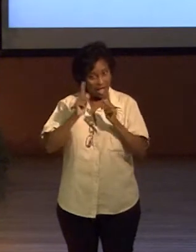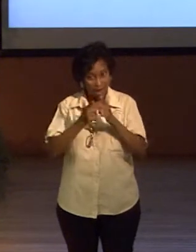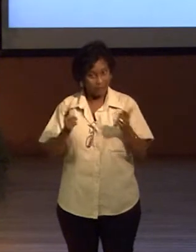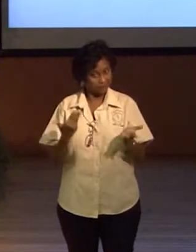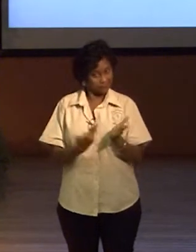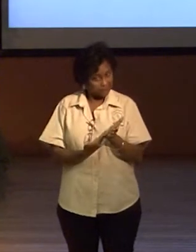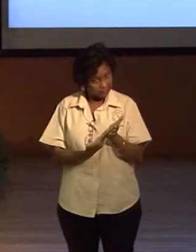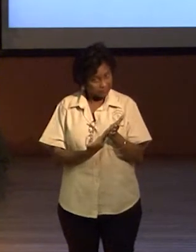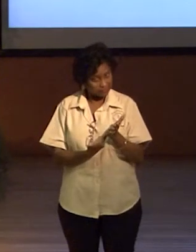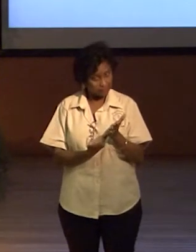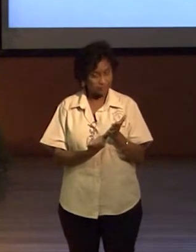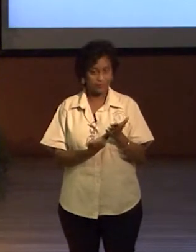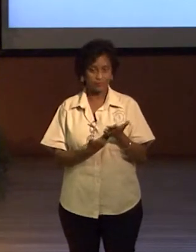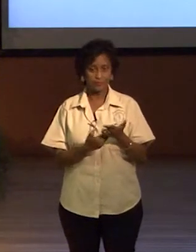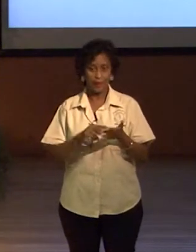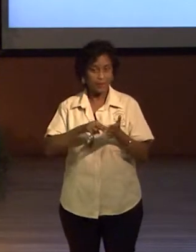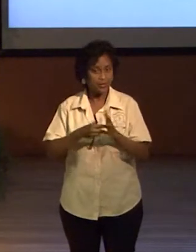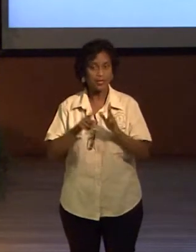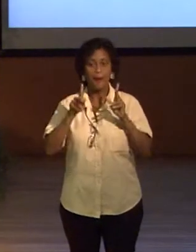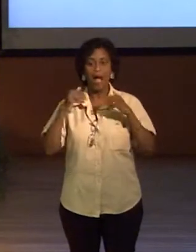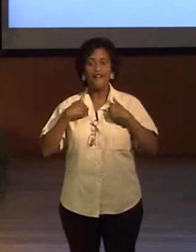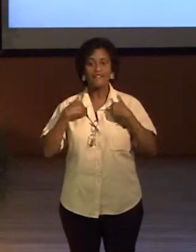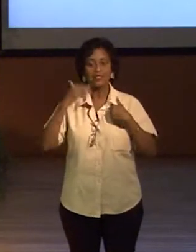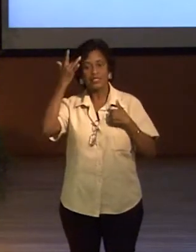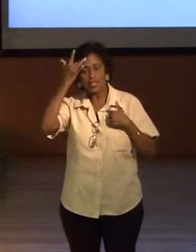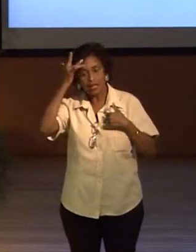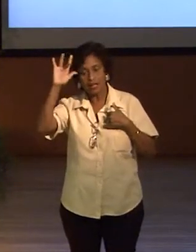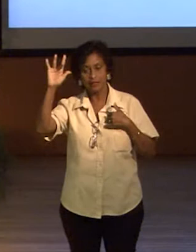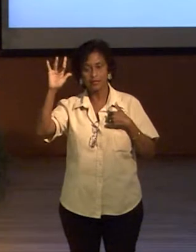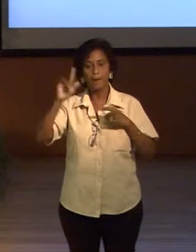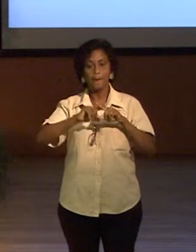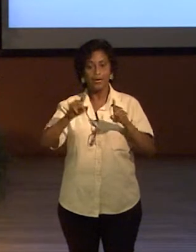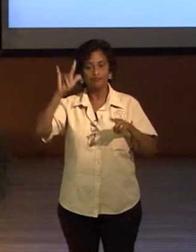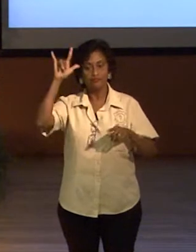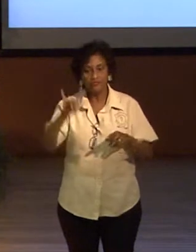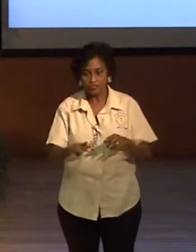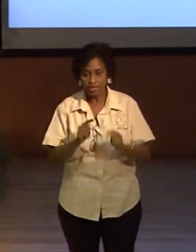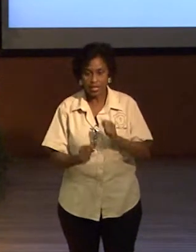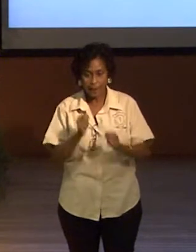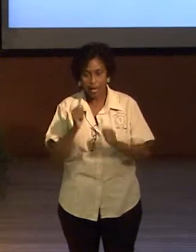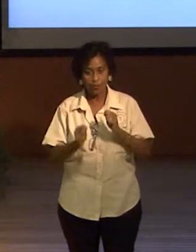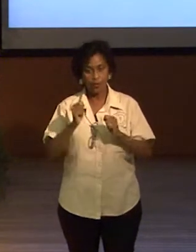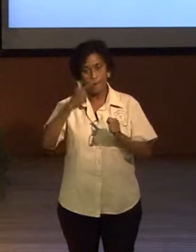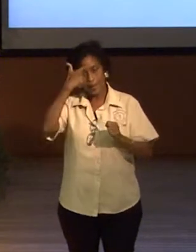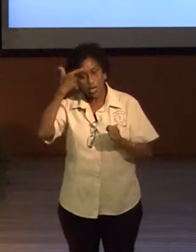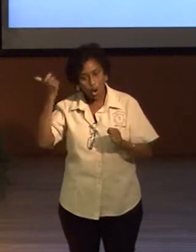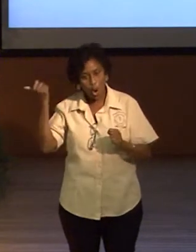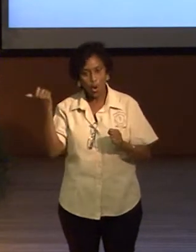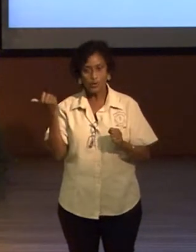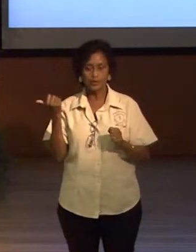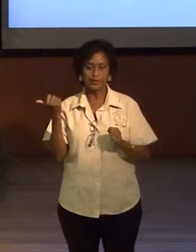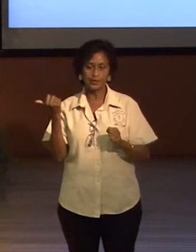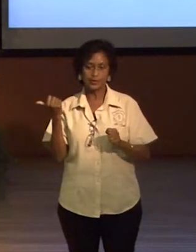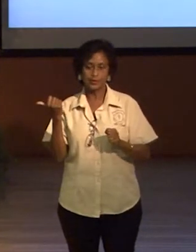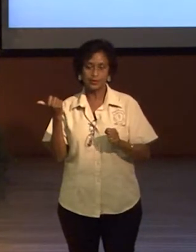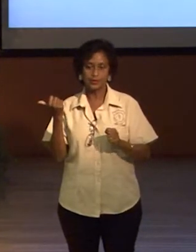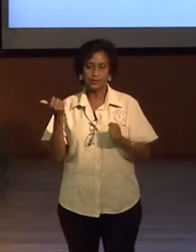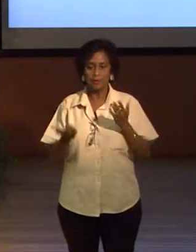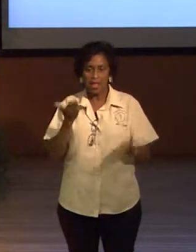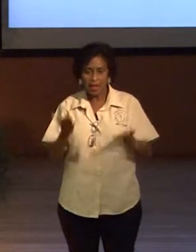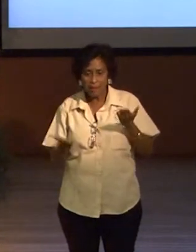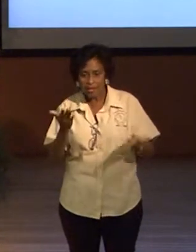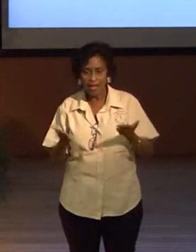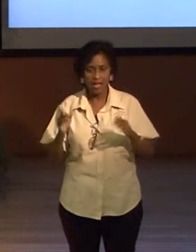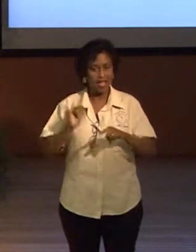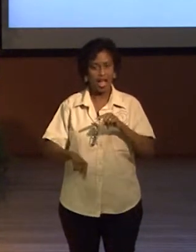their ability to earn a livelihood or render them likely to become charges on public funds. So I think